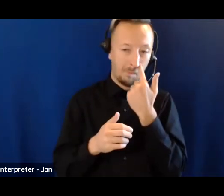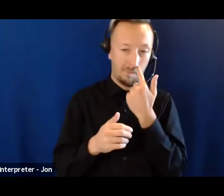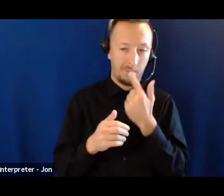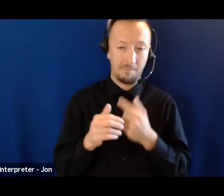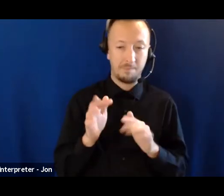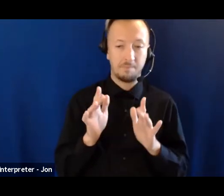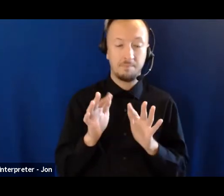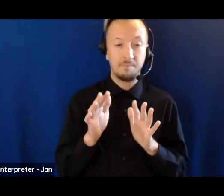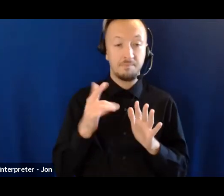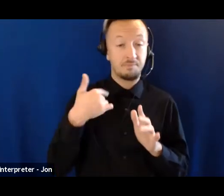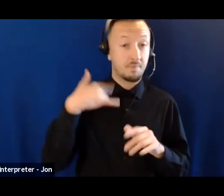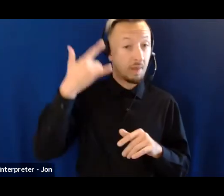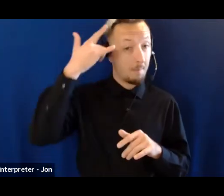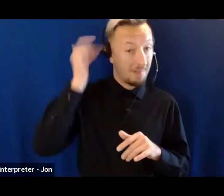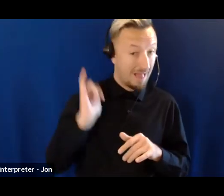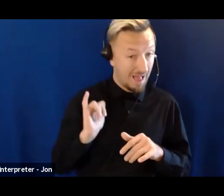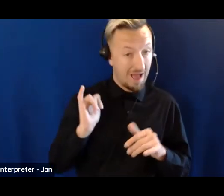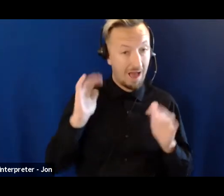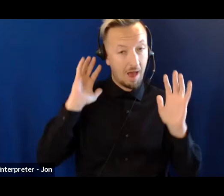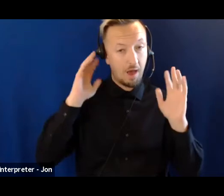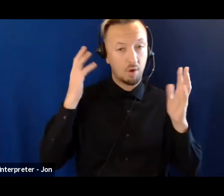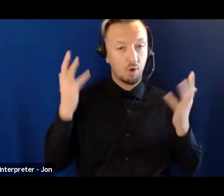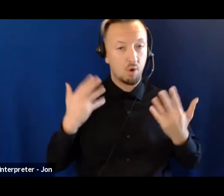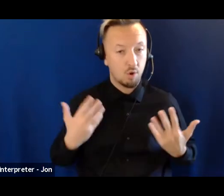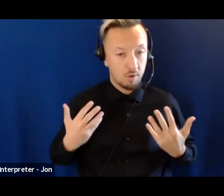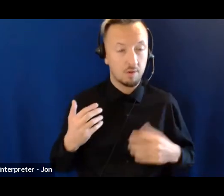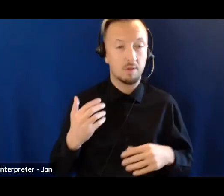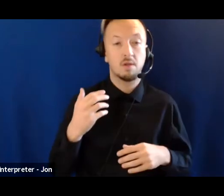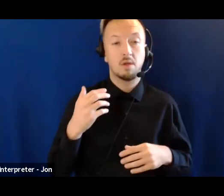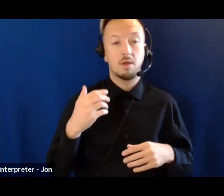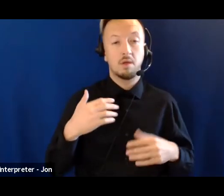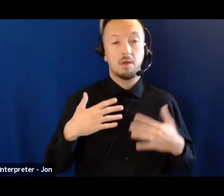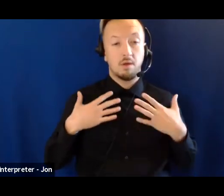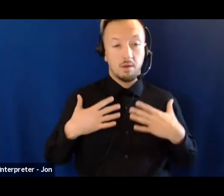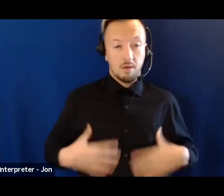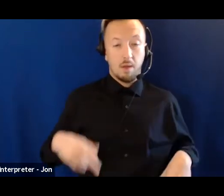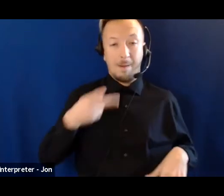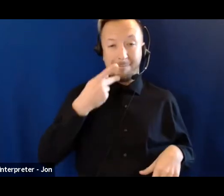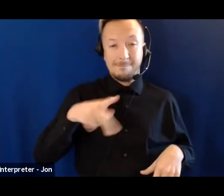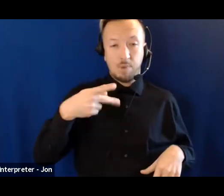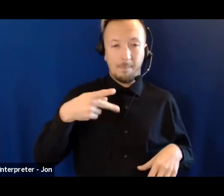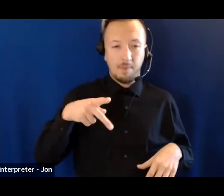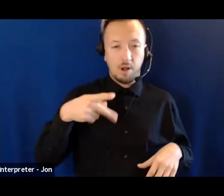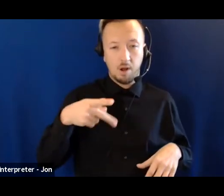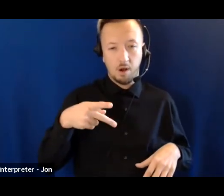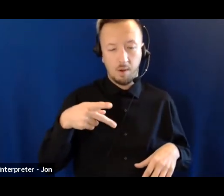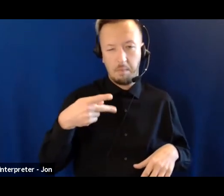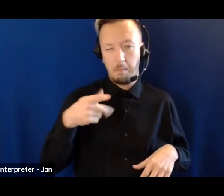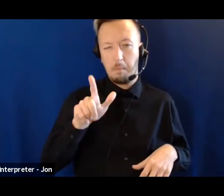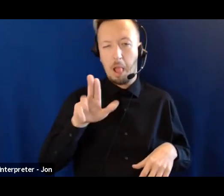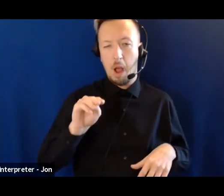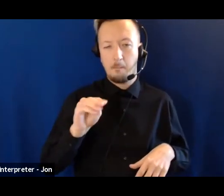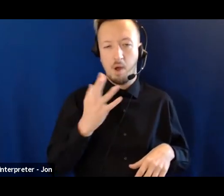have blonde hair, it's curly, and I am wearing a purple, kind of plum purple sweater.